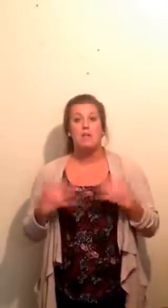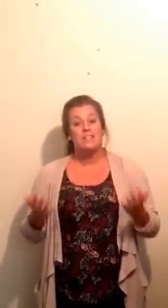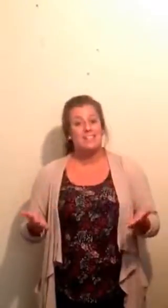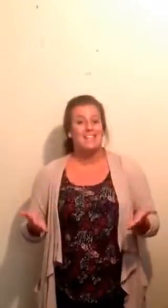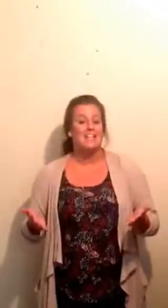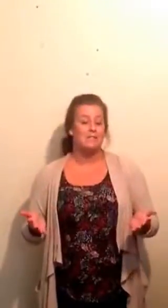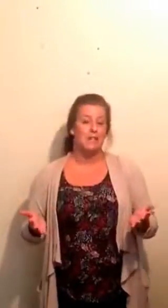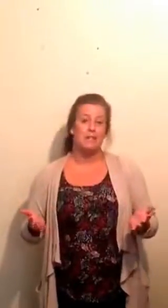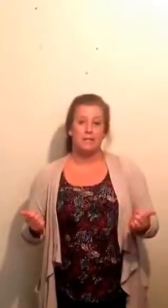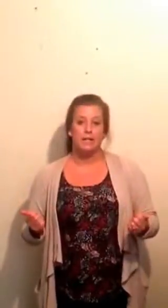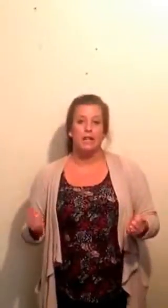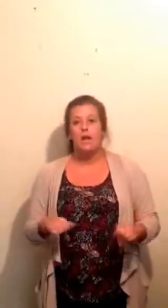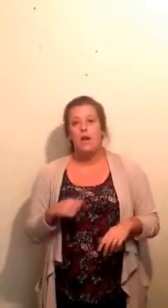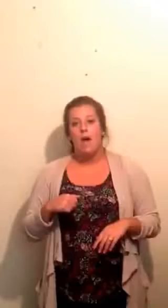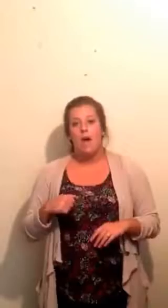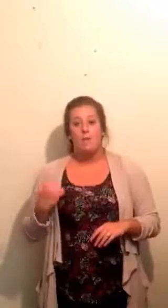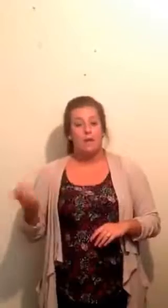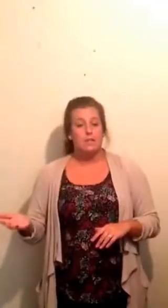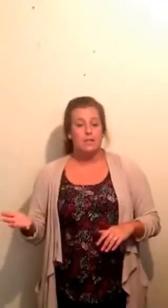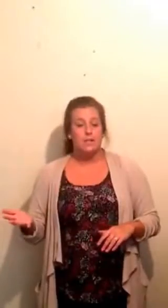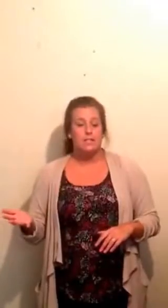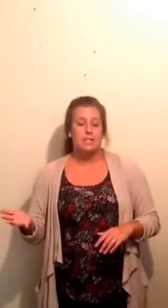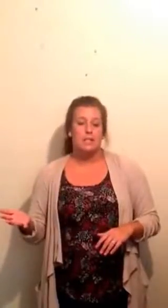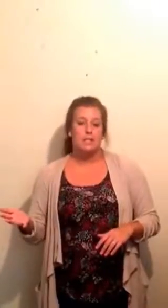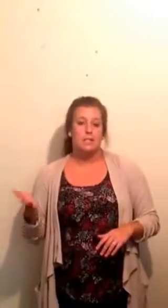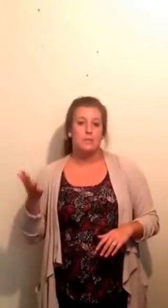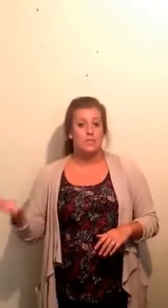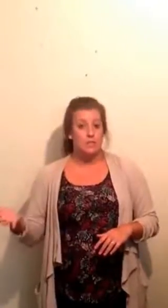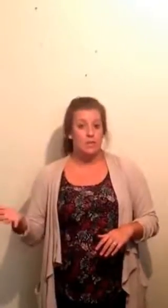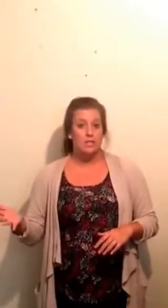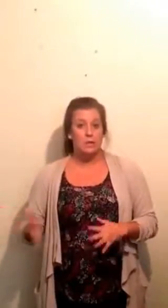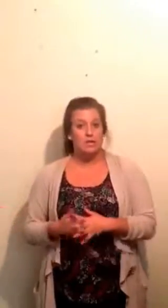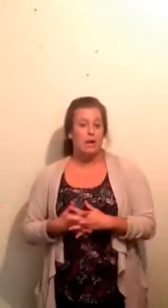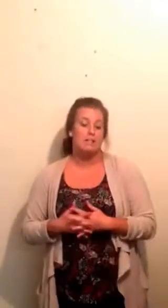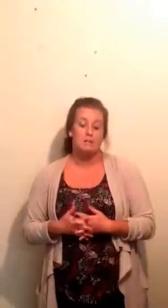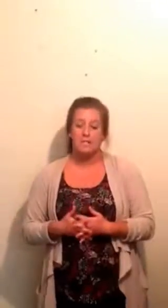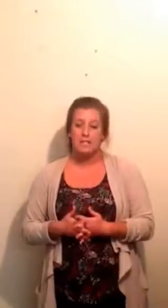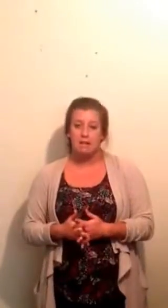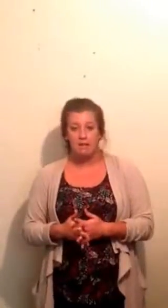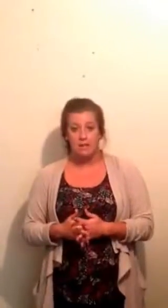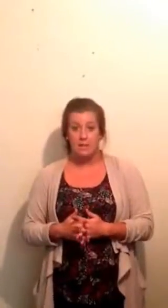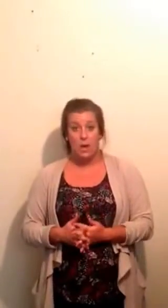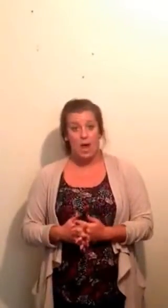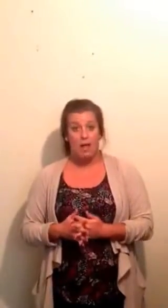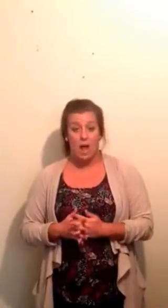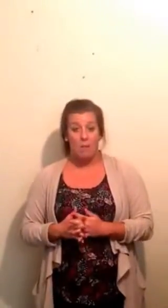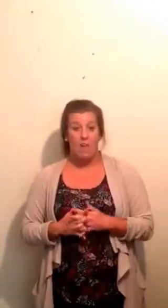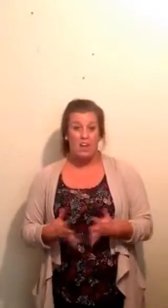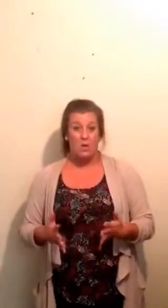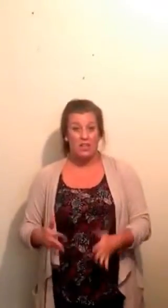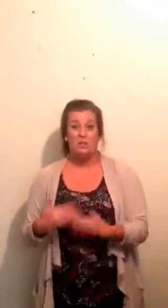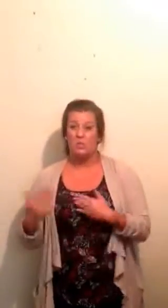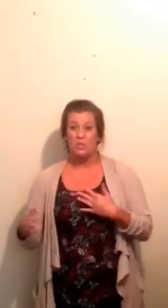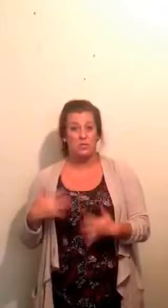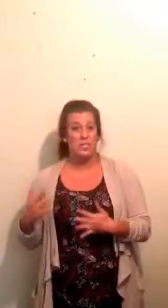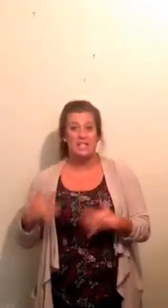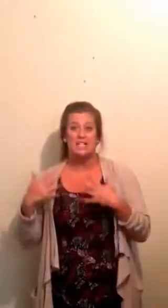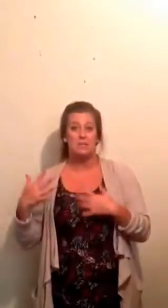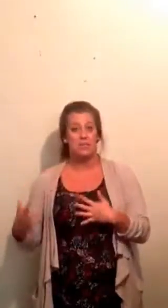can see it, it's very clear. Also, you'll get to see a chance with students who are interacting with the technology as well, and knowing that rules and routines and